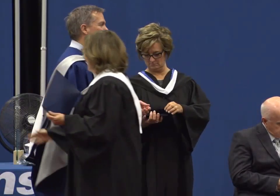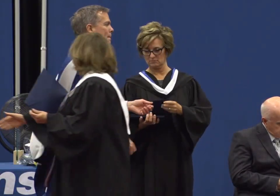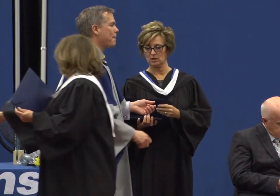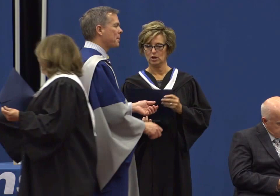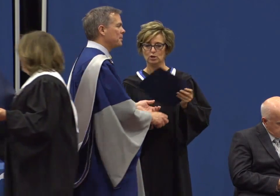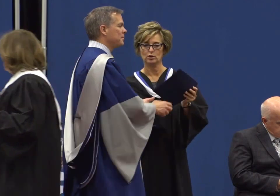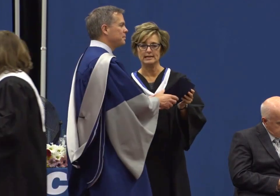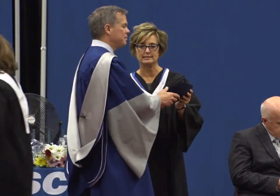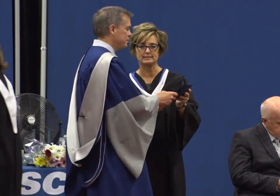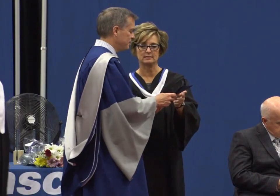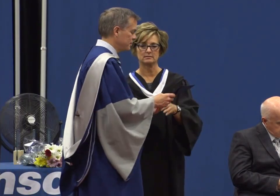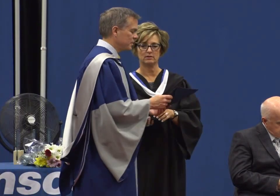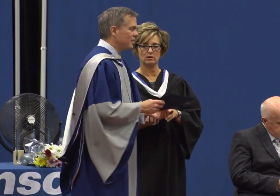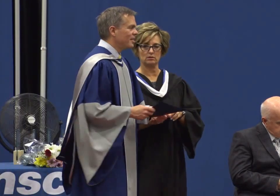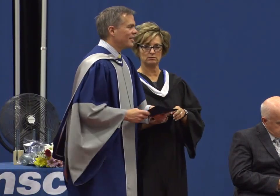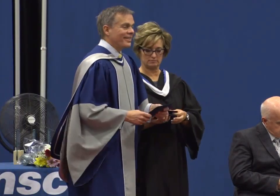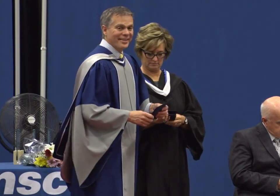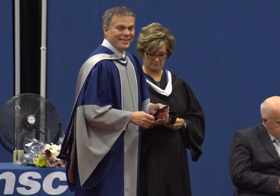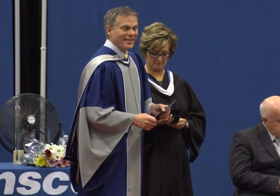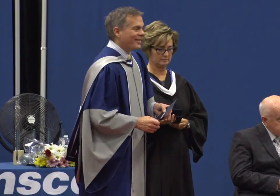Grace Hicks.